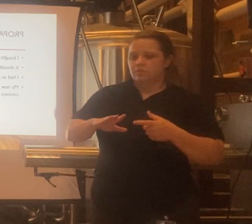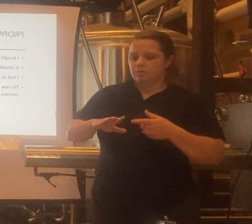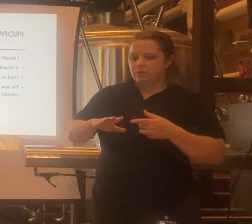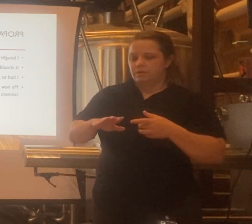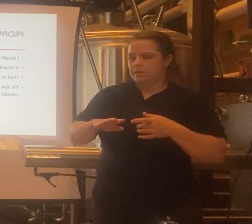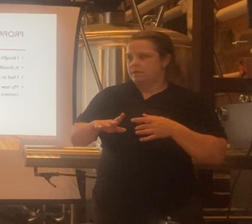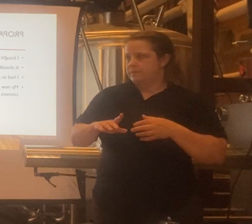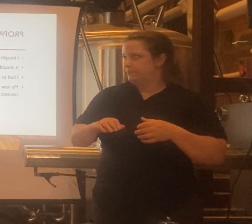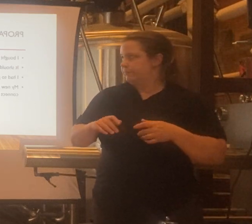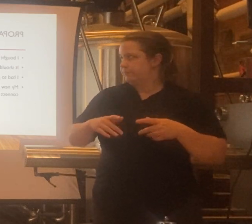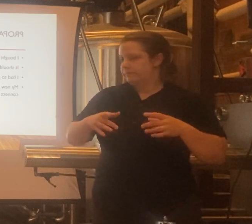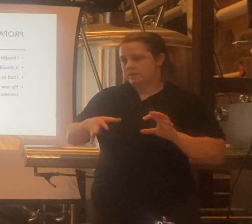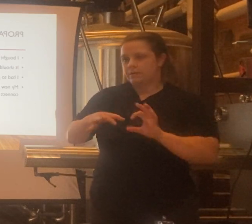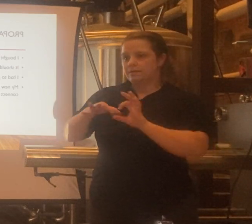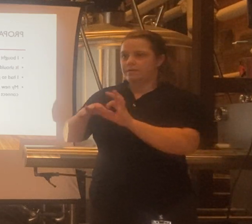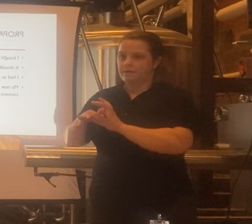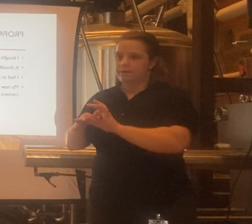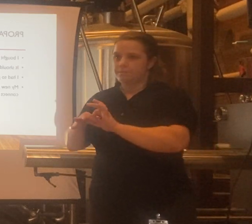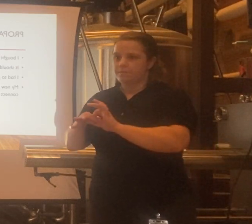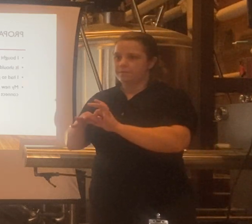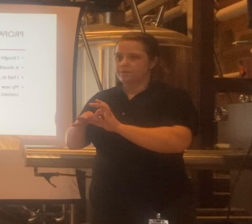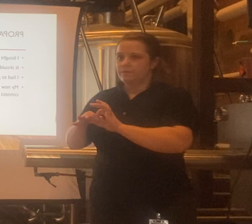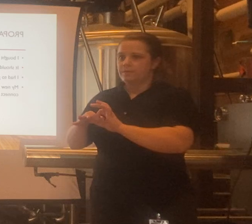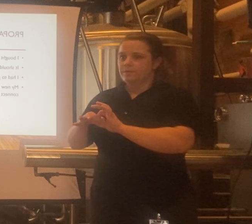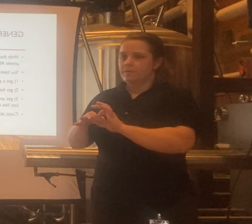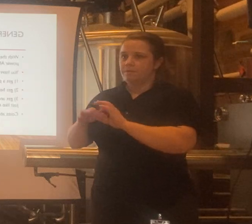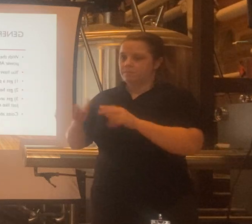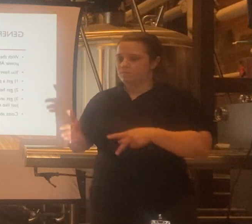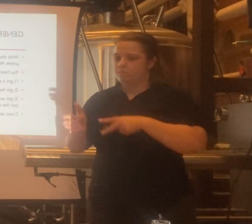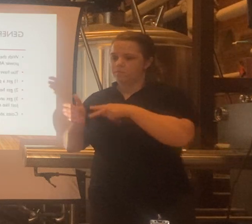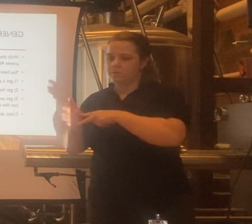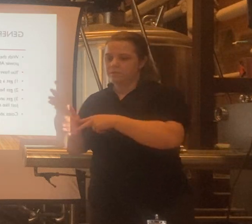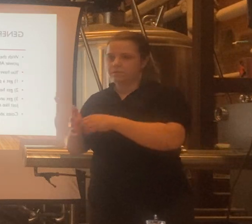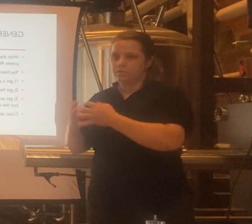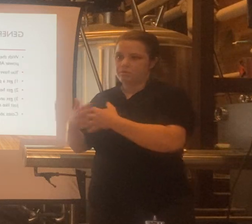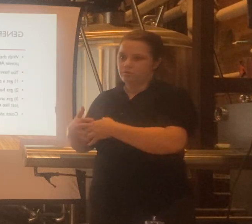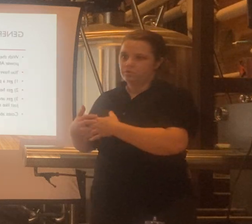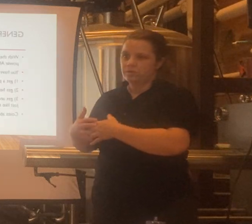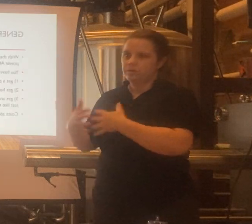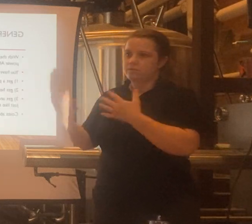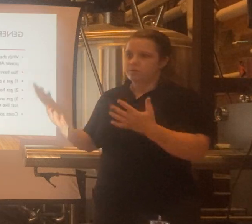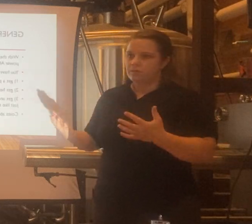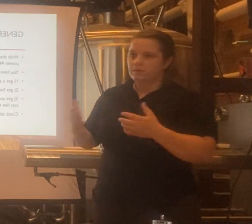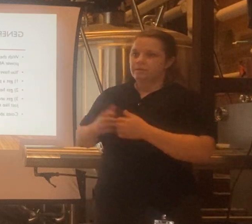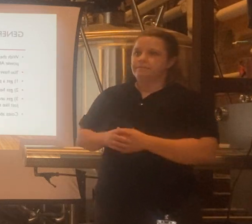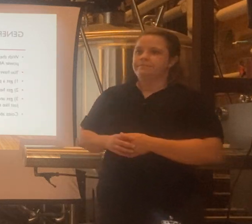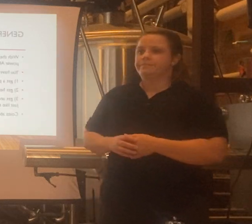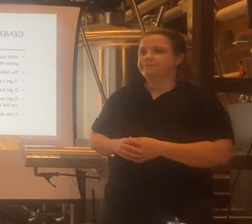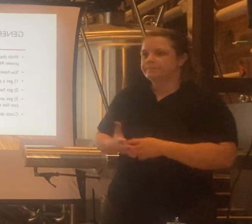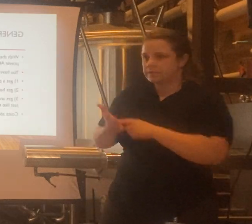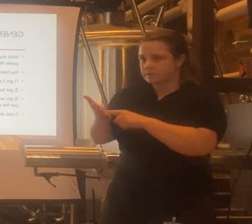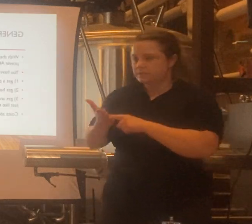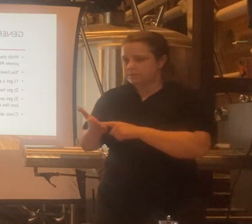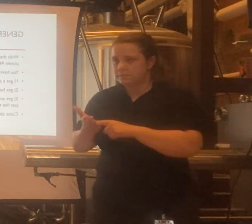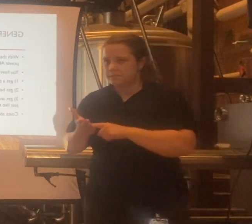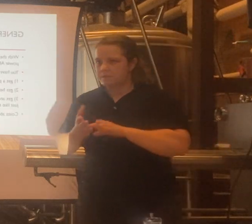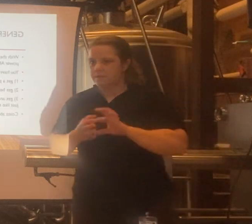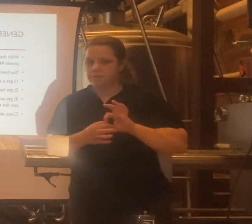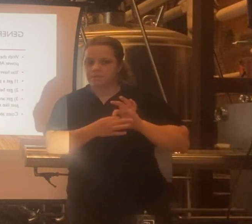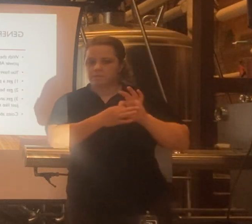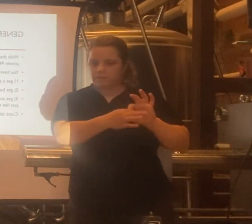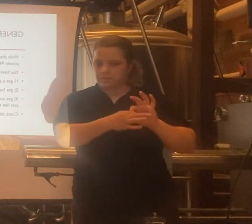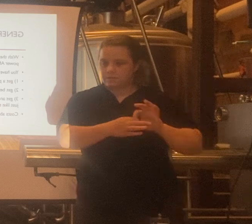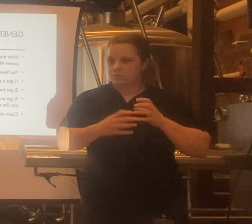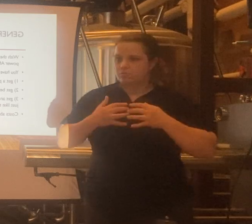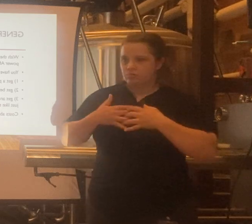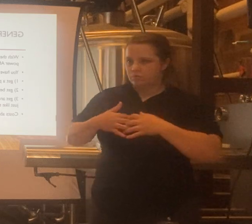you do, if you want to run gas, consider that as well. And so here's talk about the generator. So